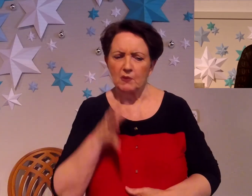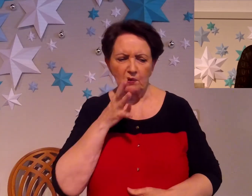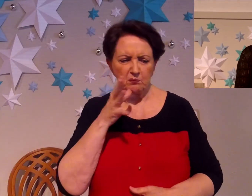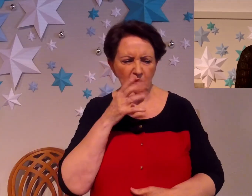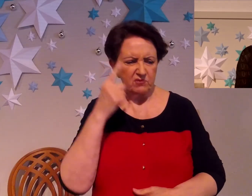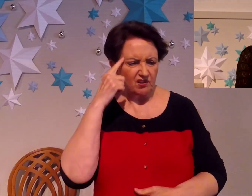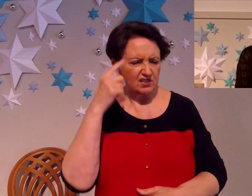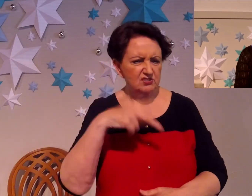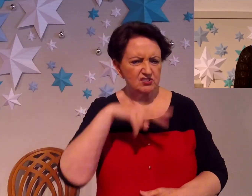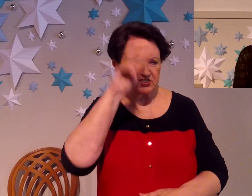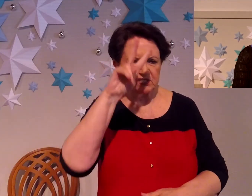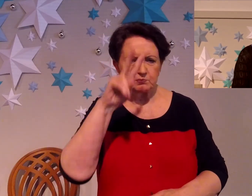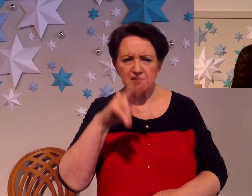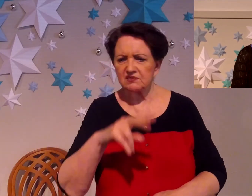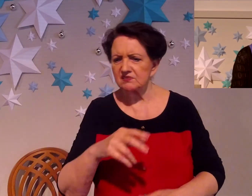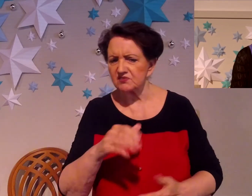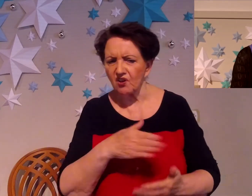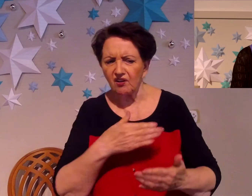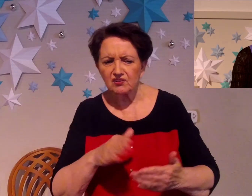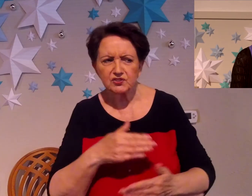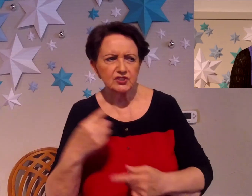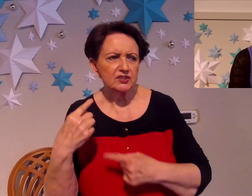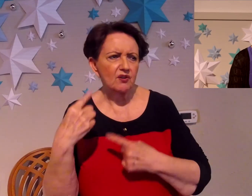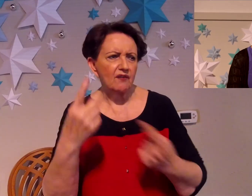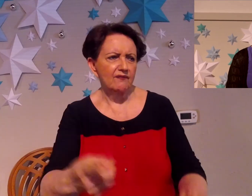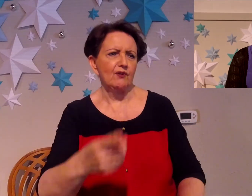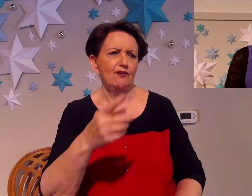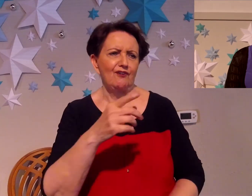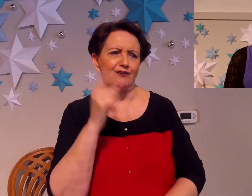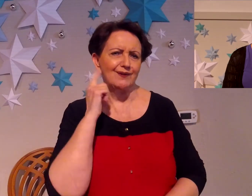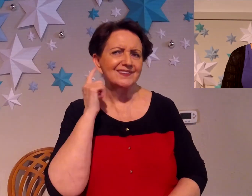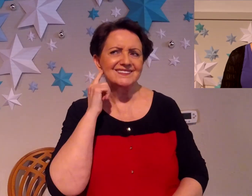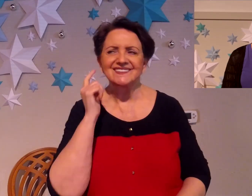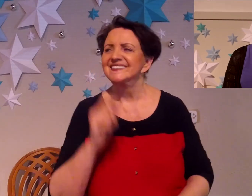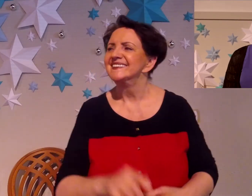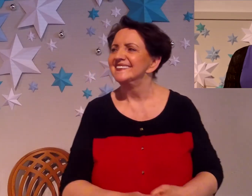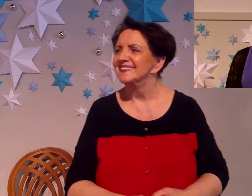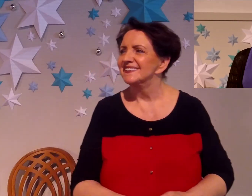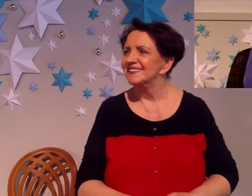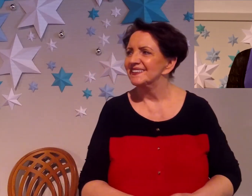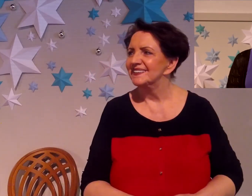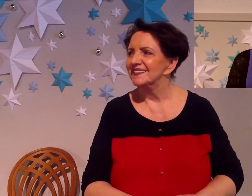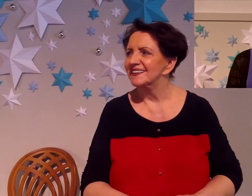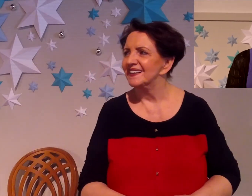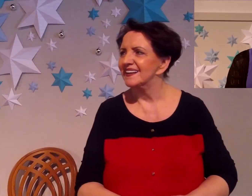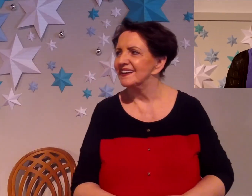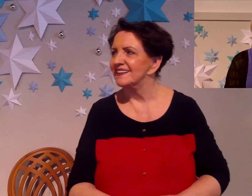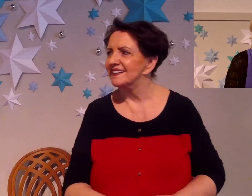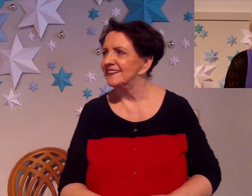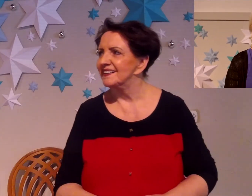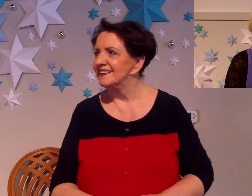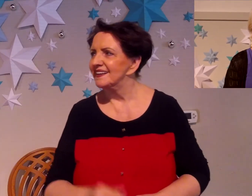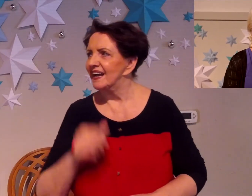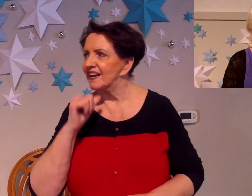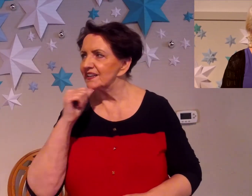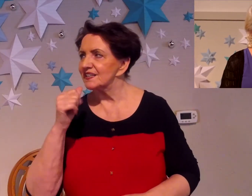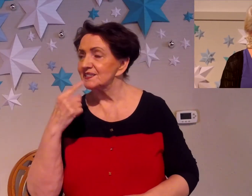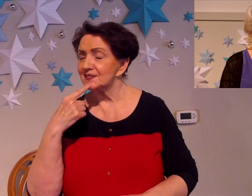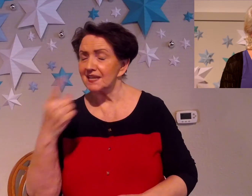was the stupidest, schmaltziest thing she had ever heard. So I didn't say that very often.